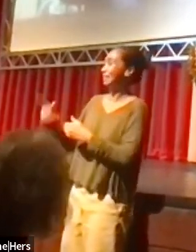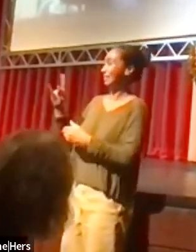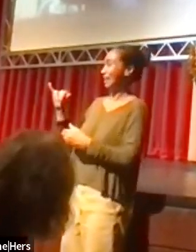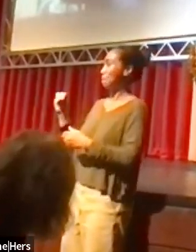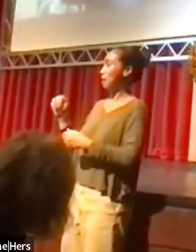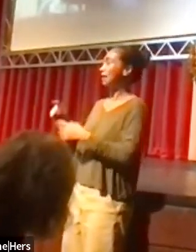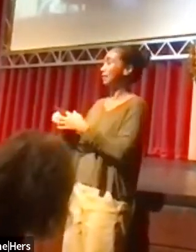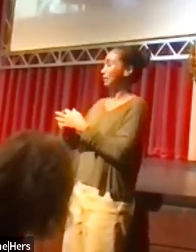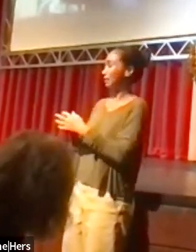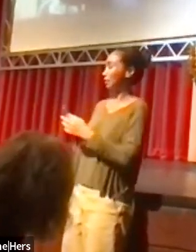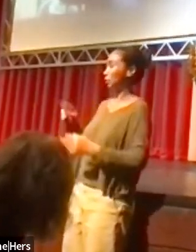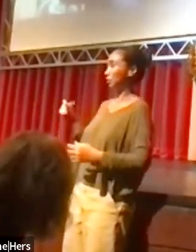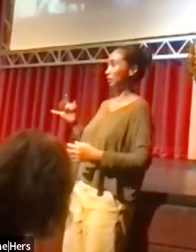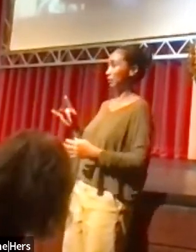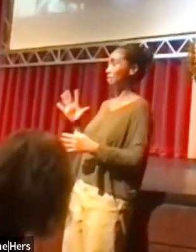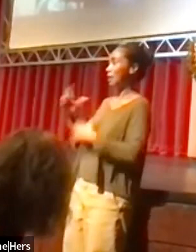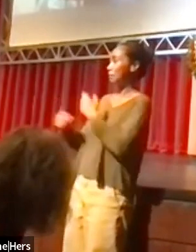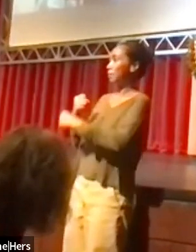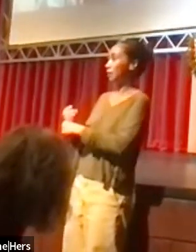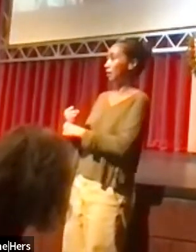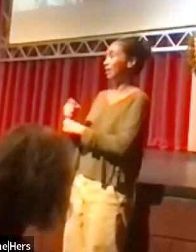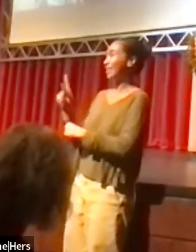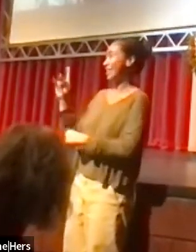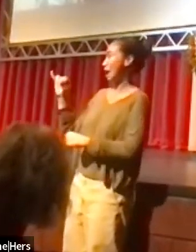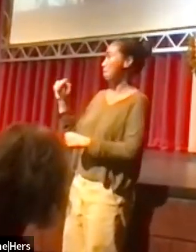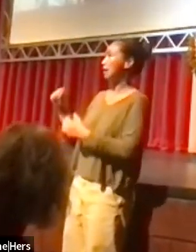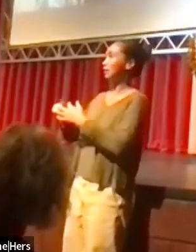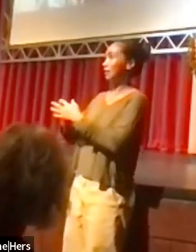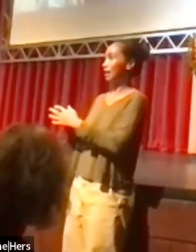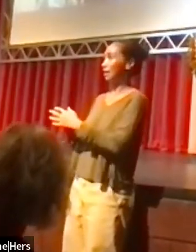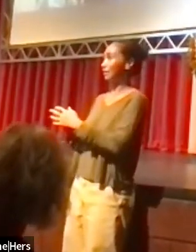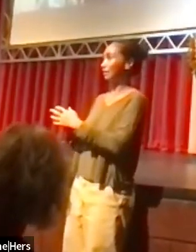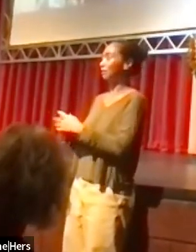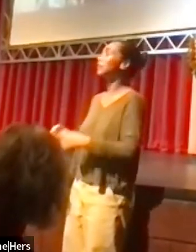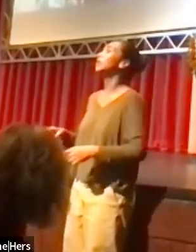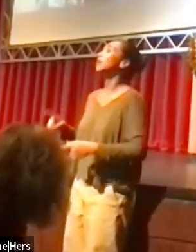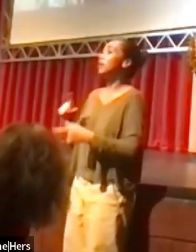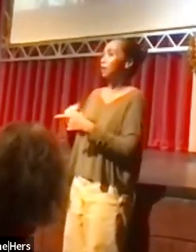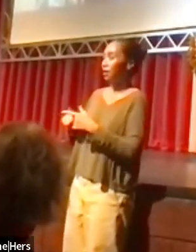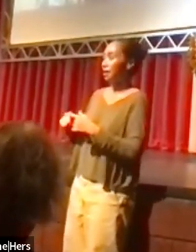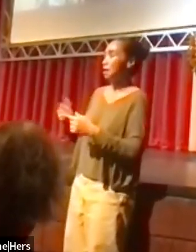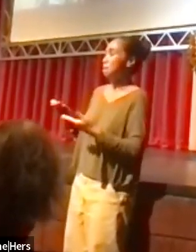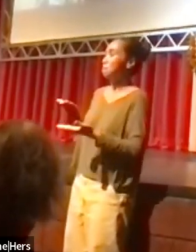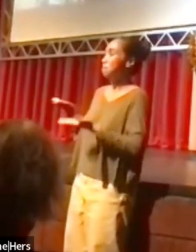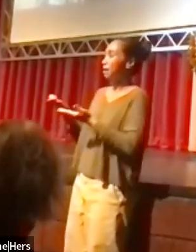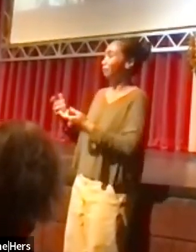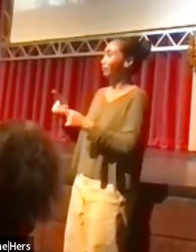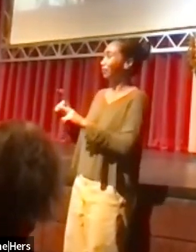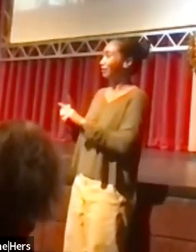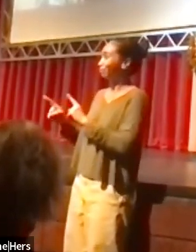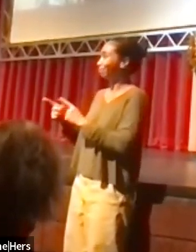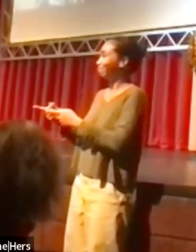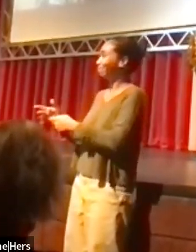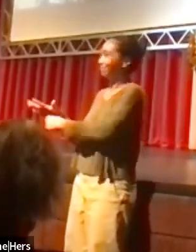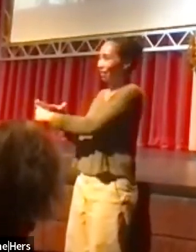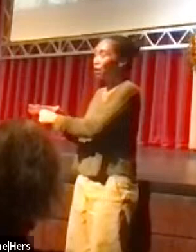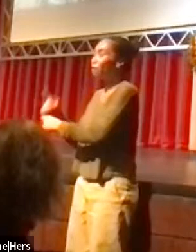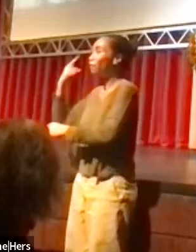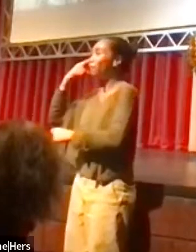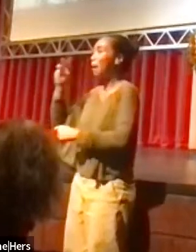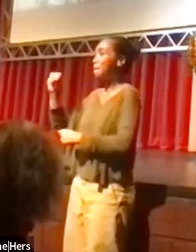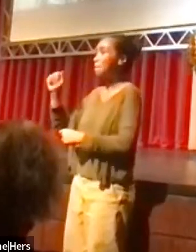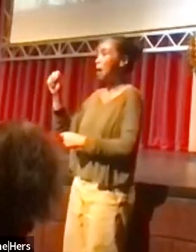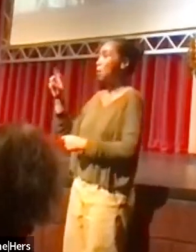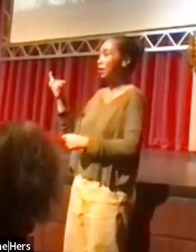2010, 5 years before Kiamo started to exist, to initially provide a platform for Māori and Pacifica playwrights